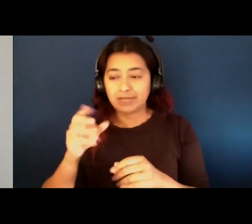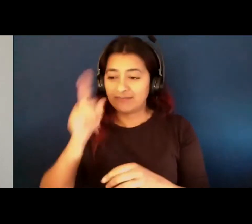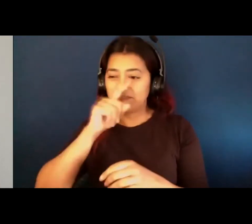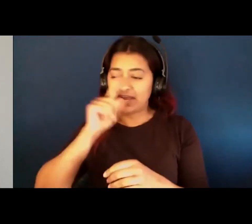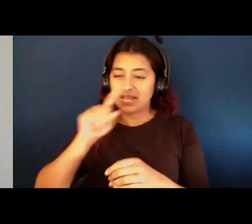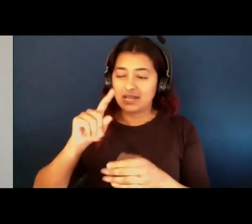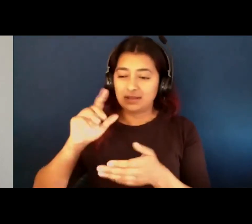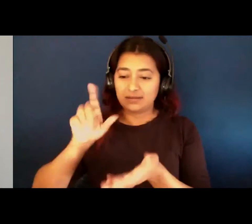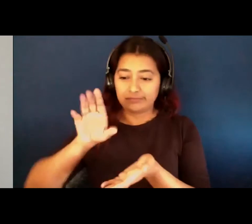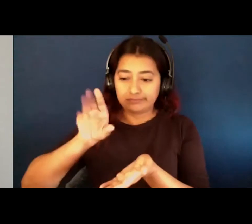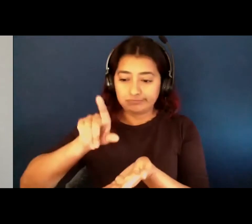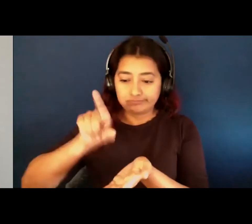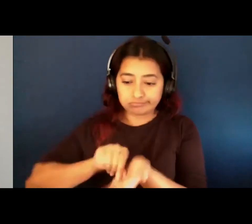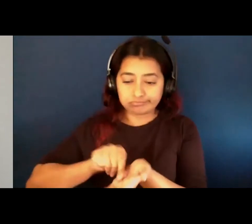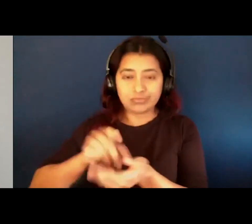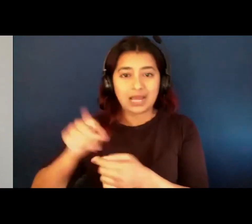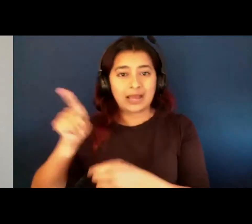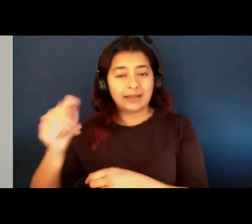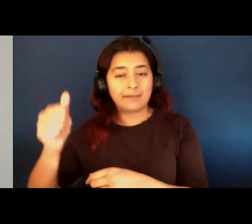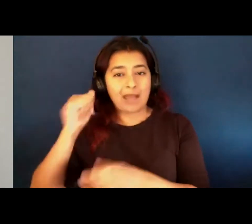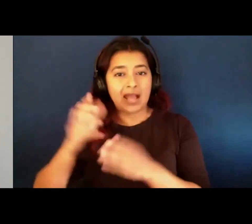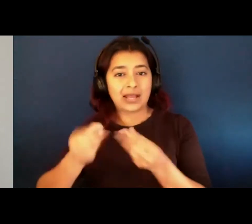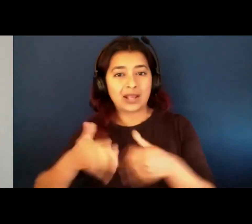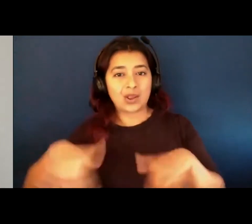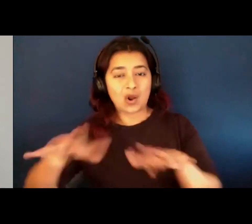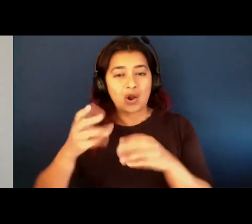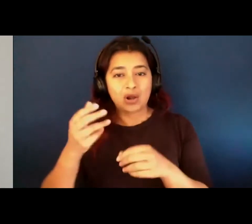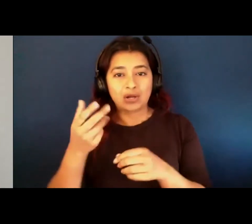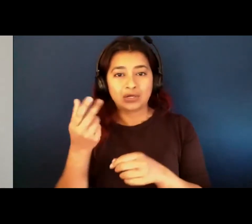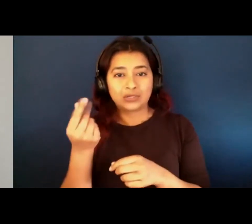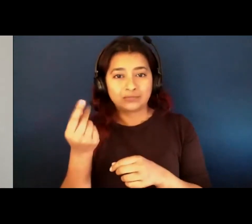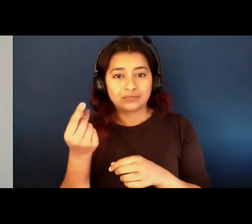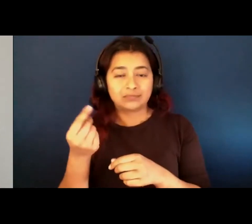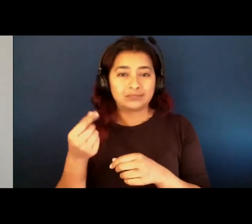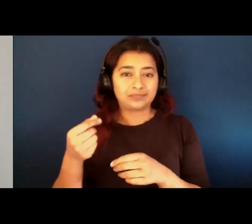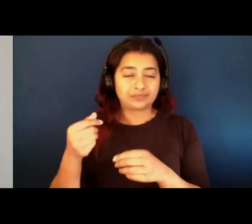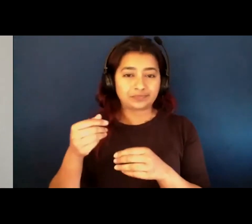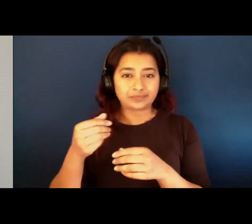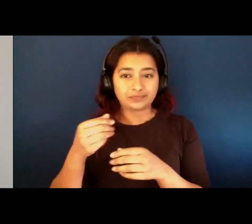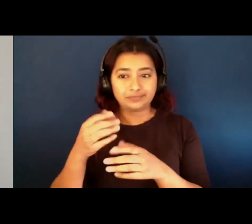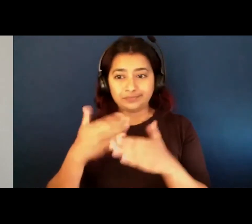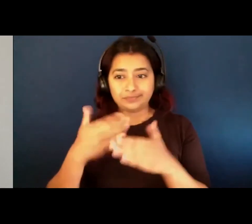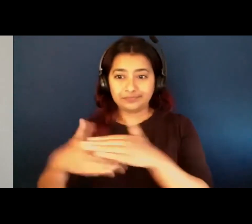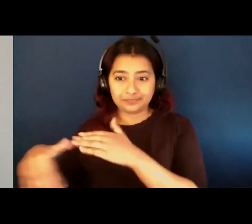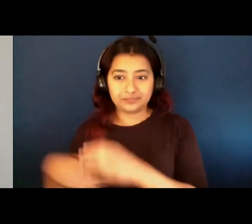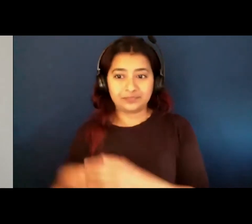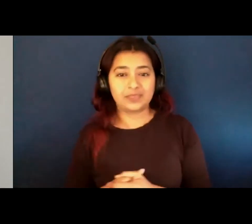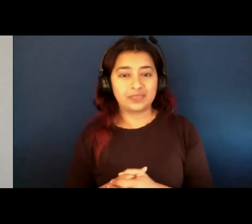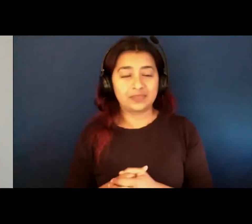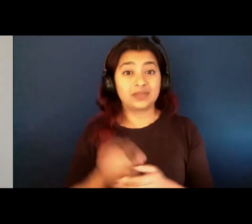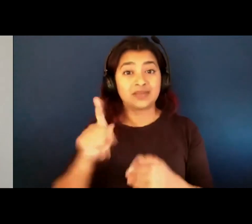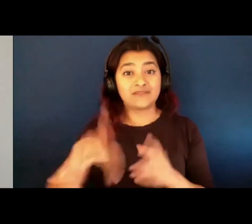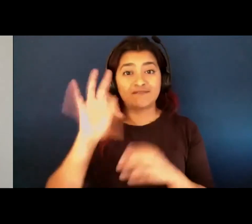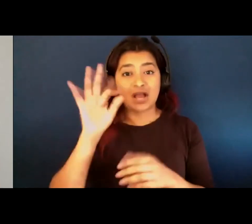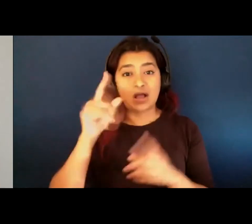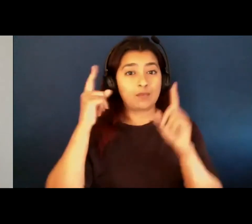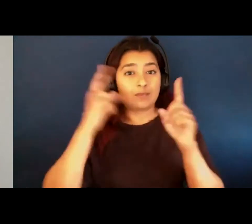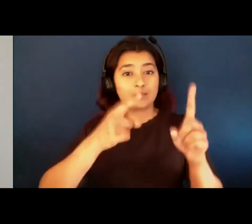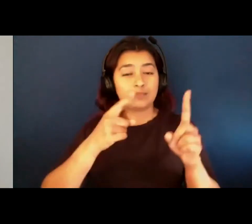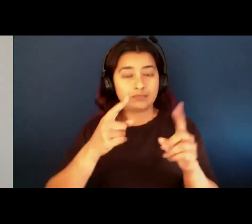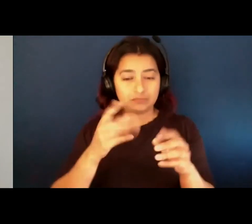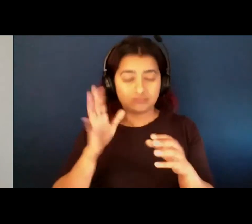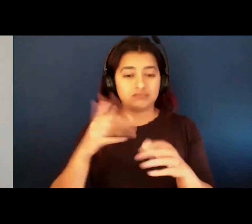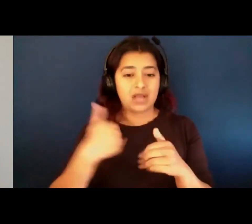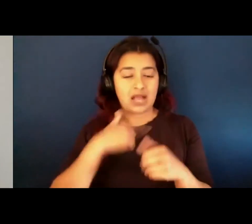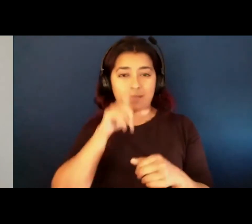chow chow puppy mill, the artisanal psilocybin nut farm. Now he had found purpose again and began warehousing birds